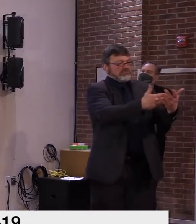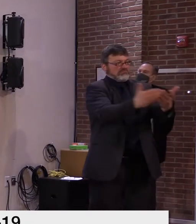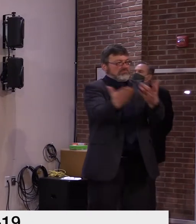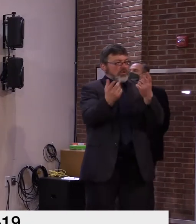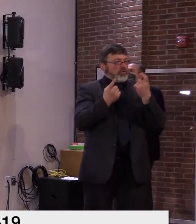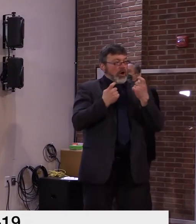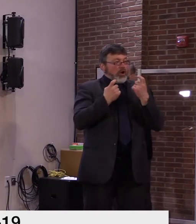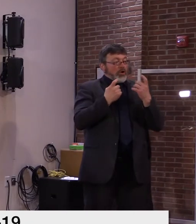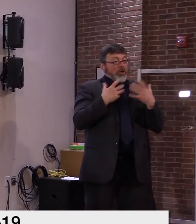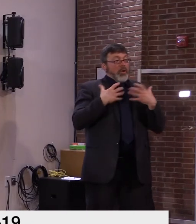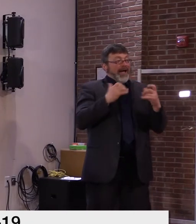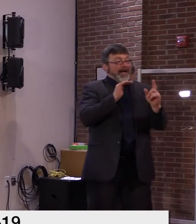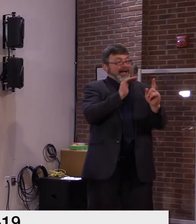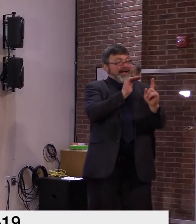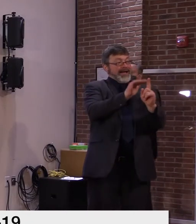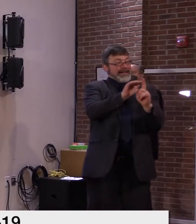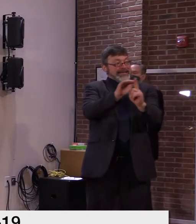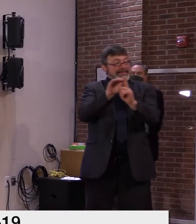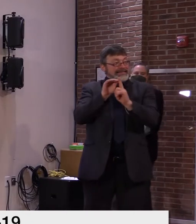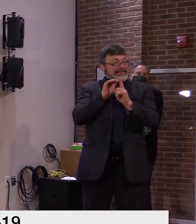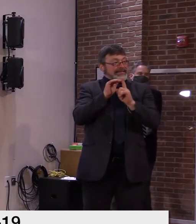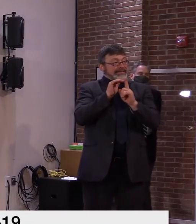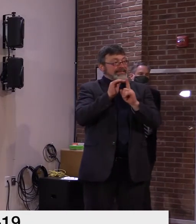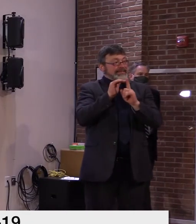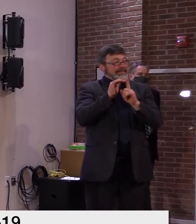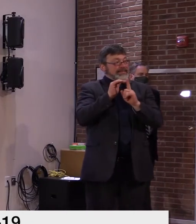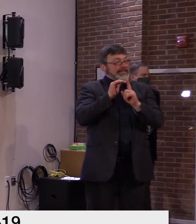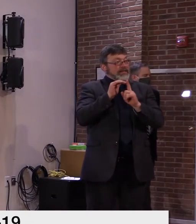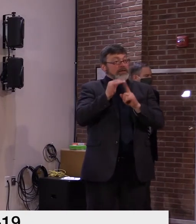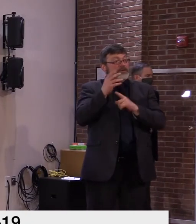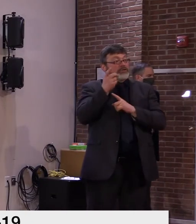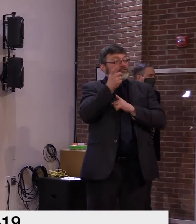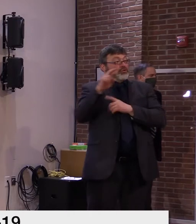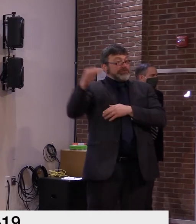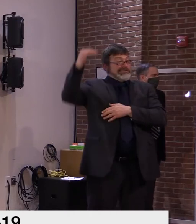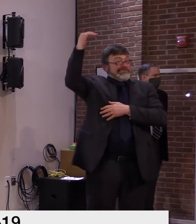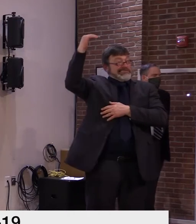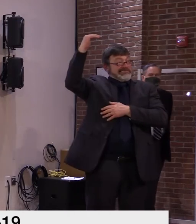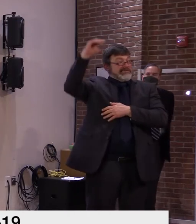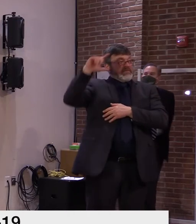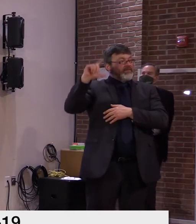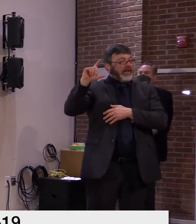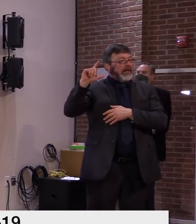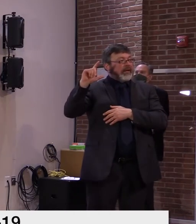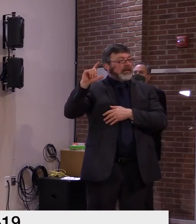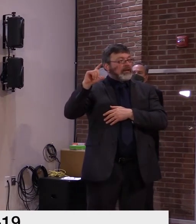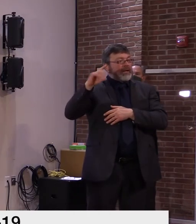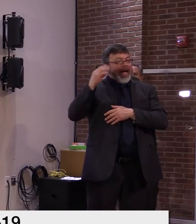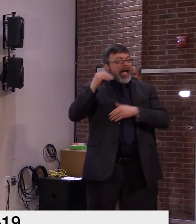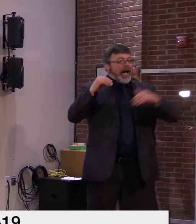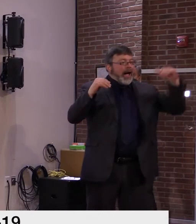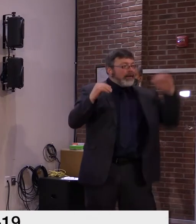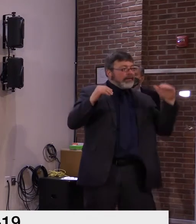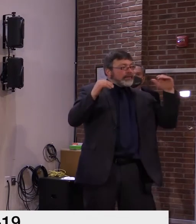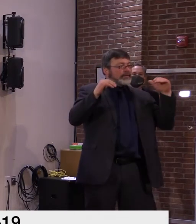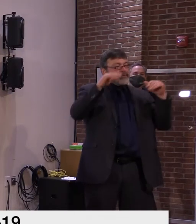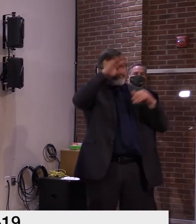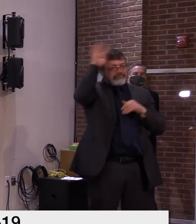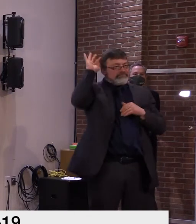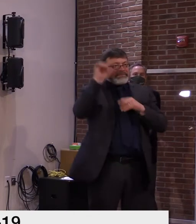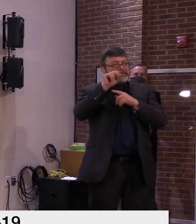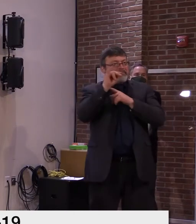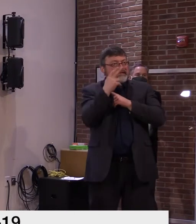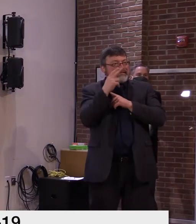while not here in person, Commissioner Levine and Secretary Smith are on the phone and ready, willing, and able to answer any questions you might have.